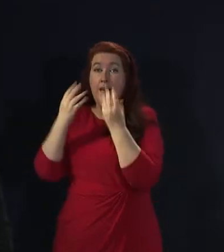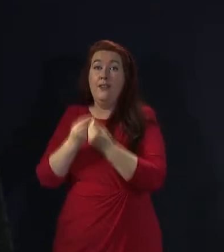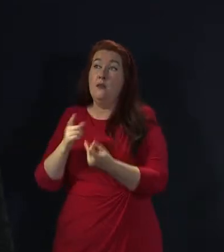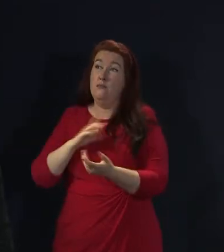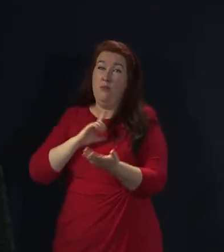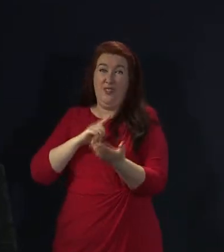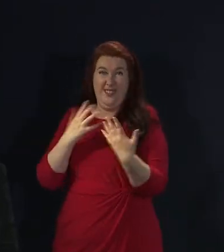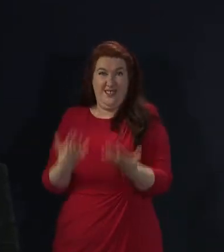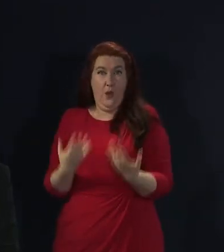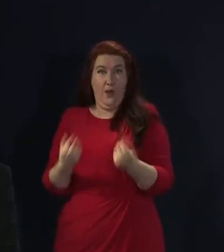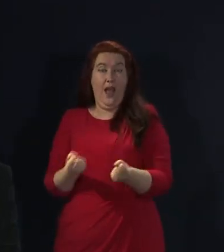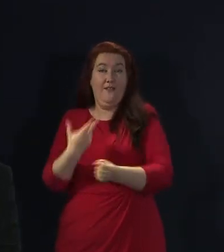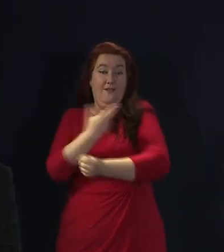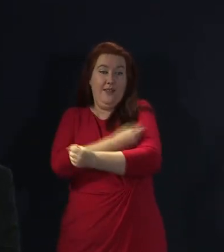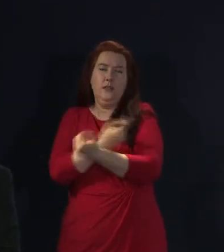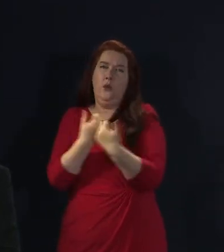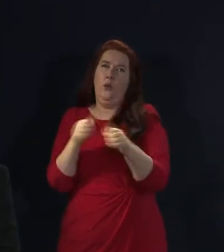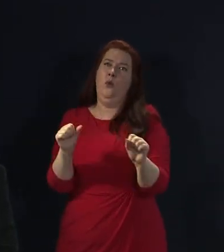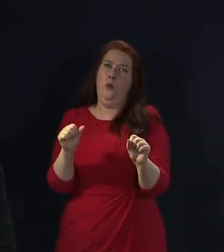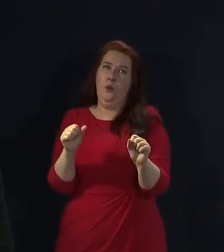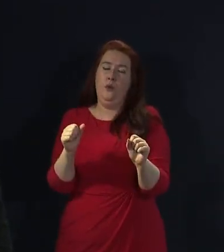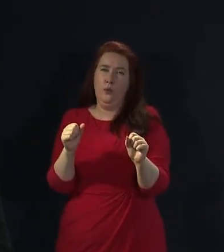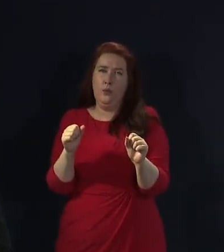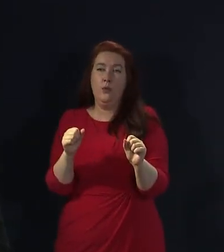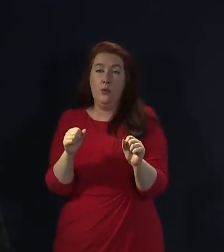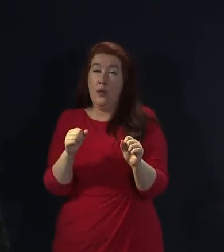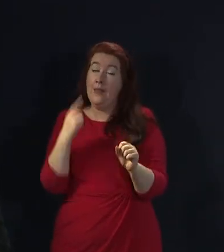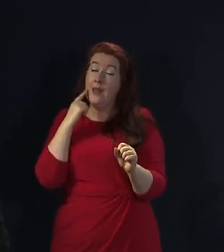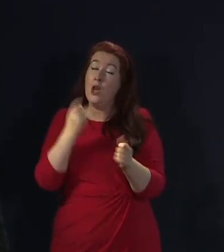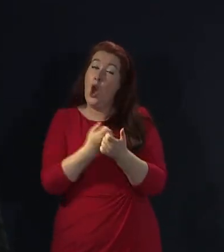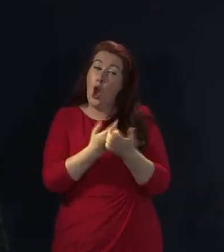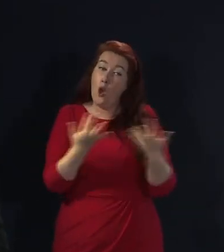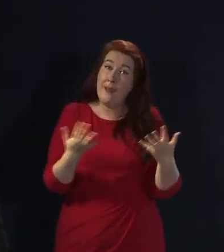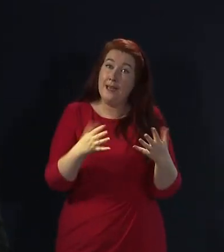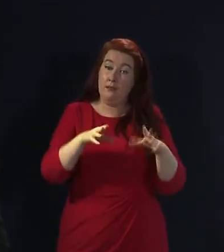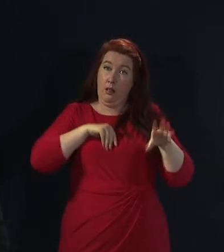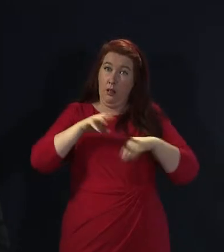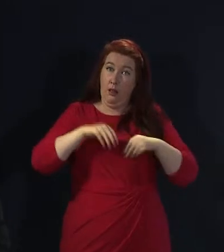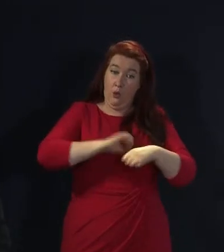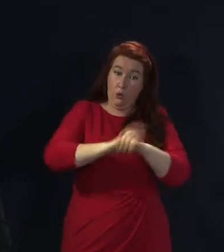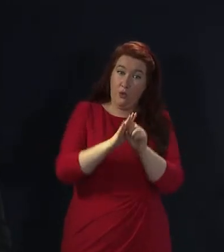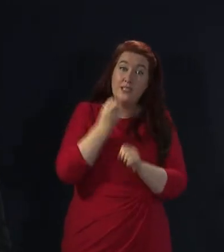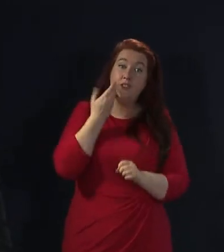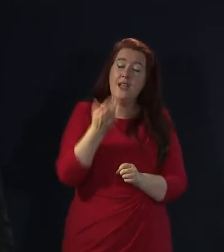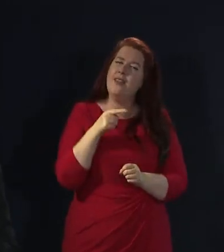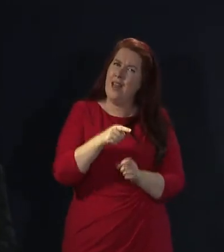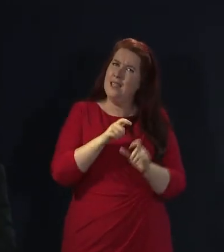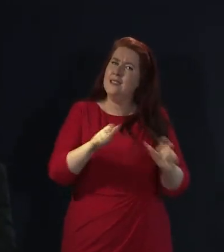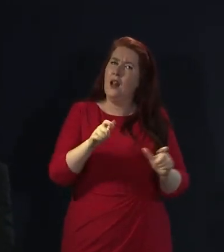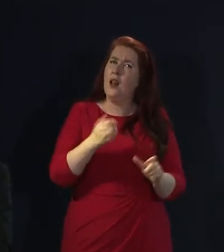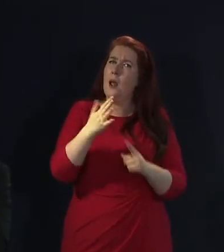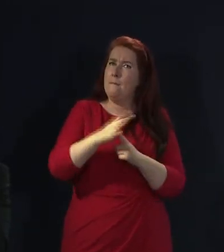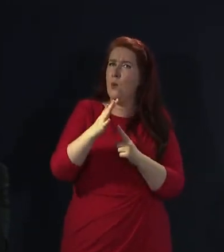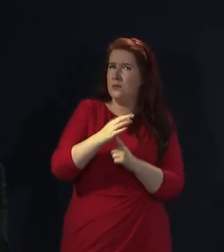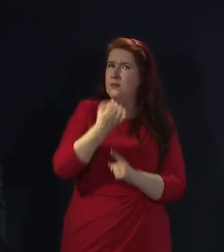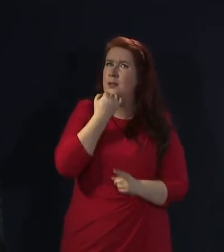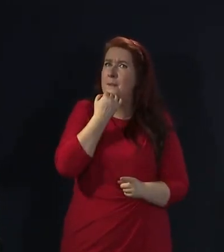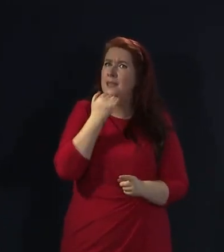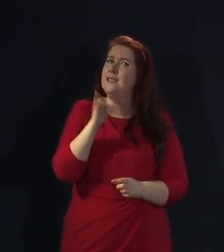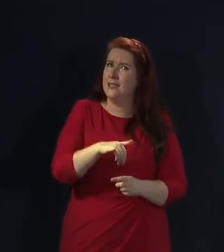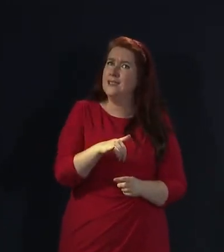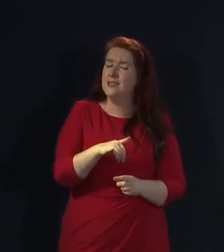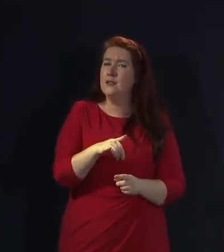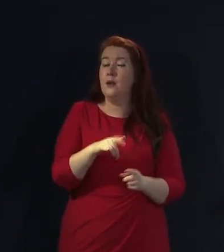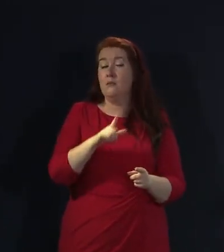us. I think cases continue to be incredibly important to inform that context. partly because it allows us to see what parts of